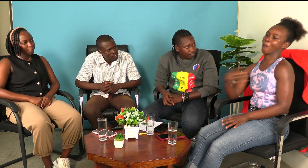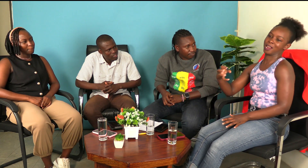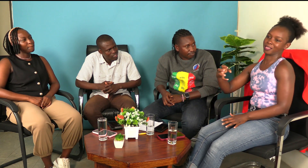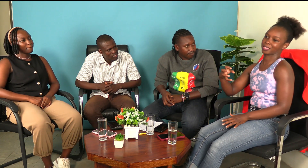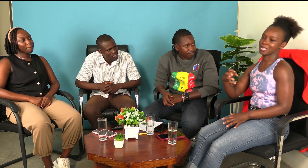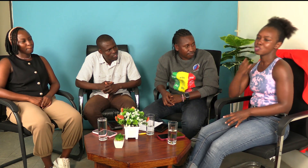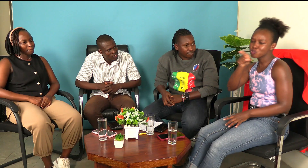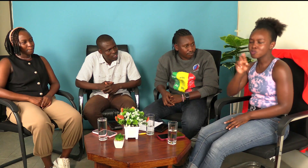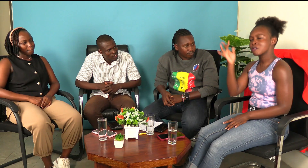You're